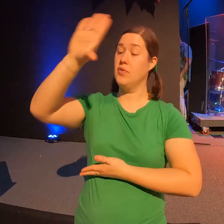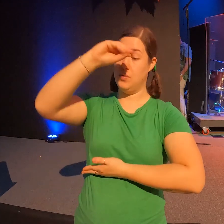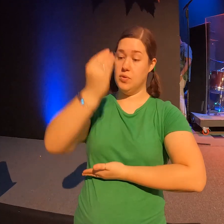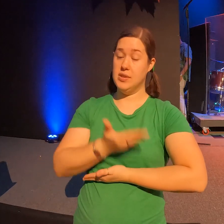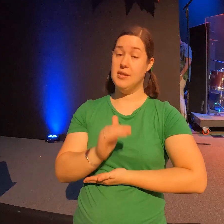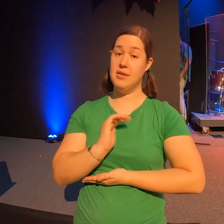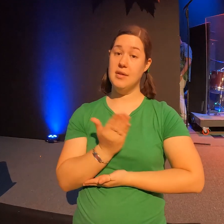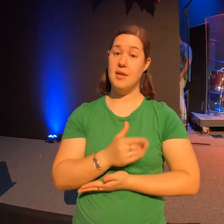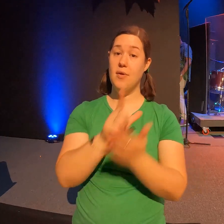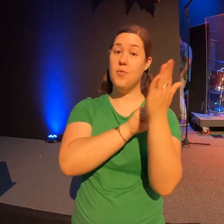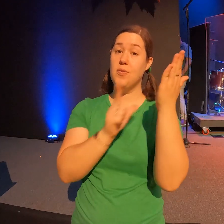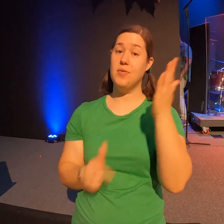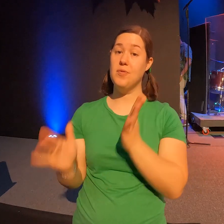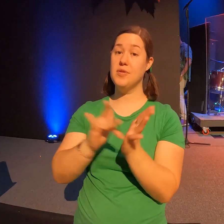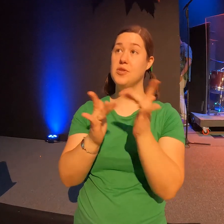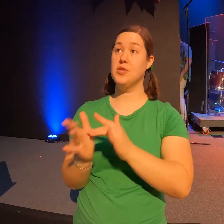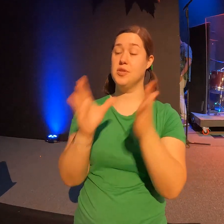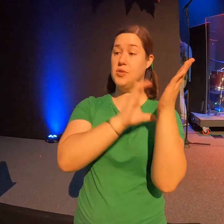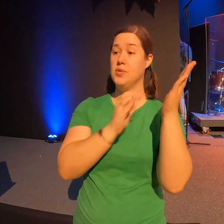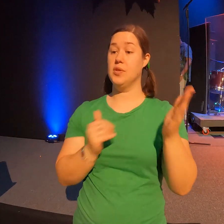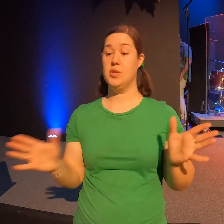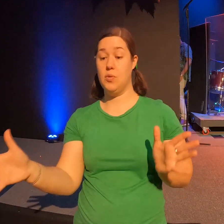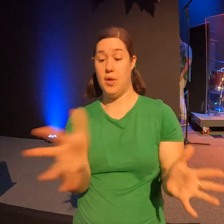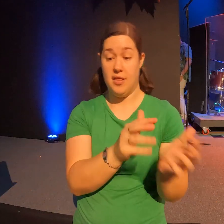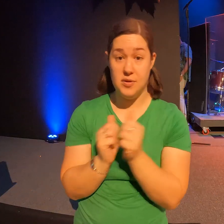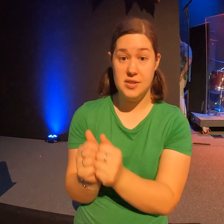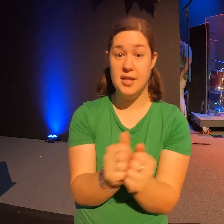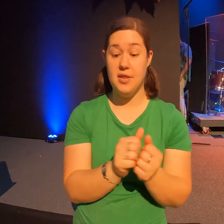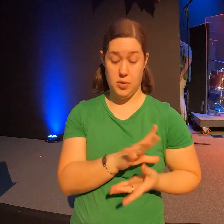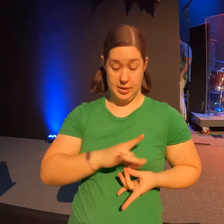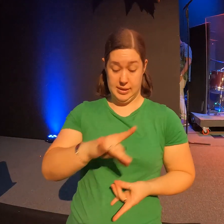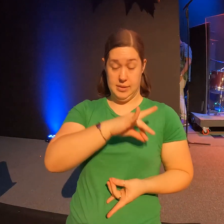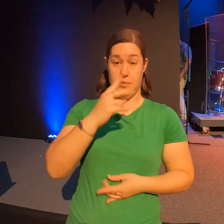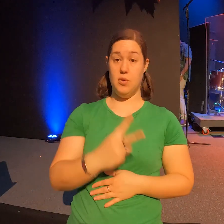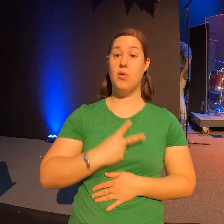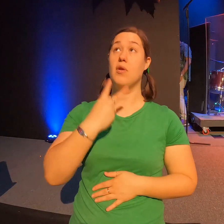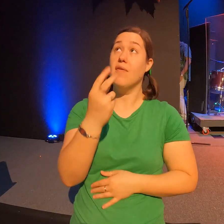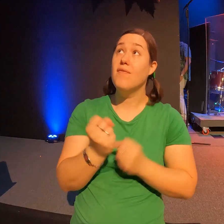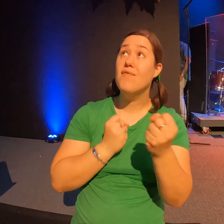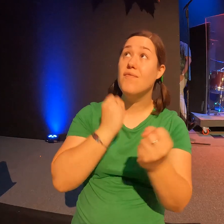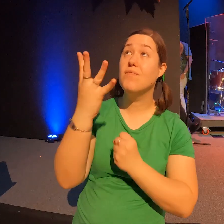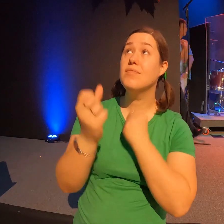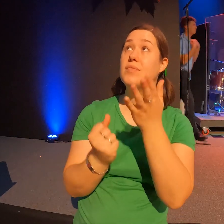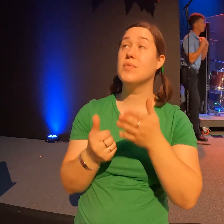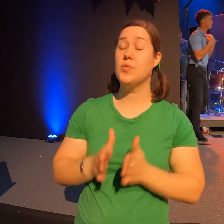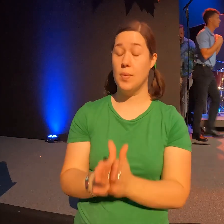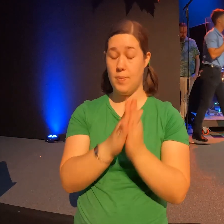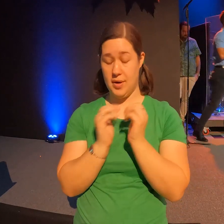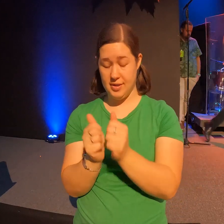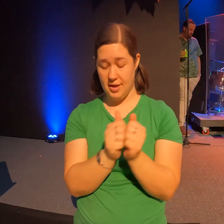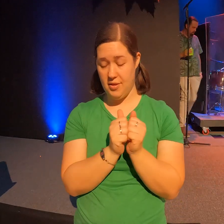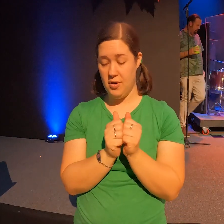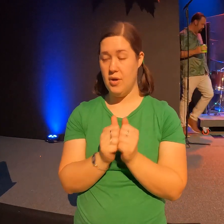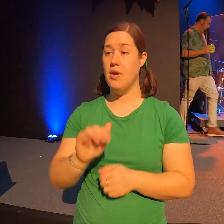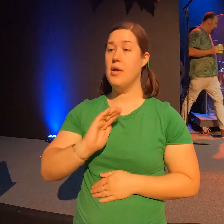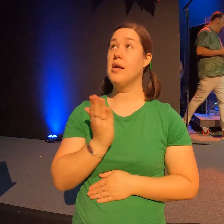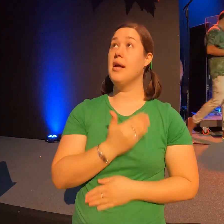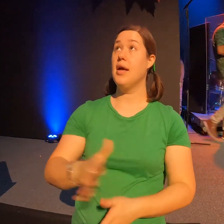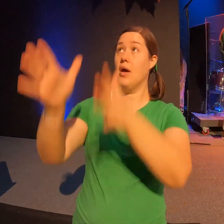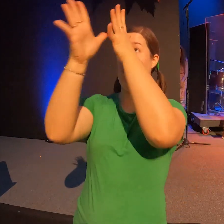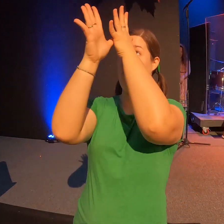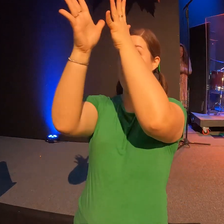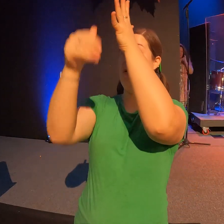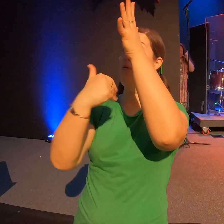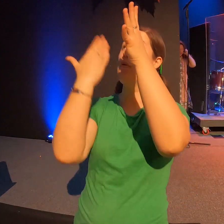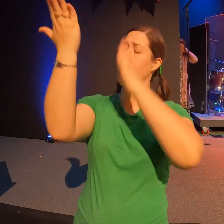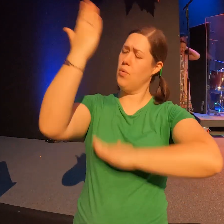us together in spirit and now in voice as we pray together. Our Father, who art in heaven, hallowed be thy